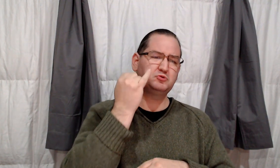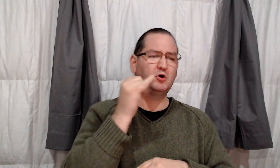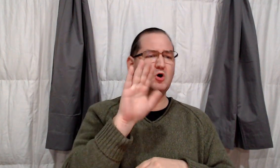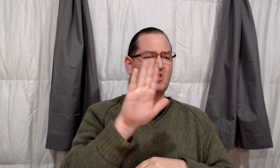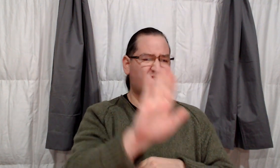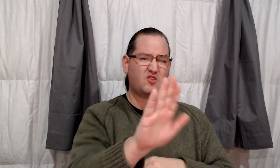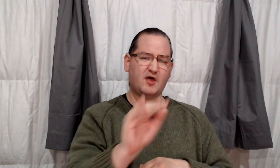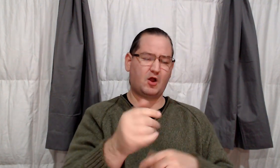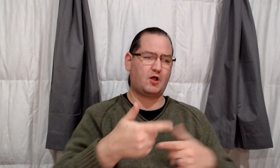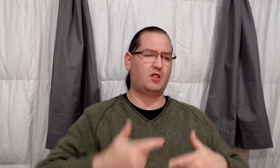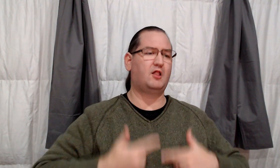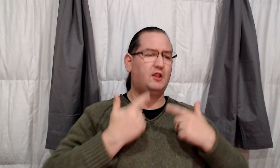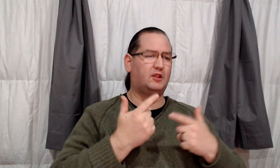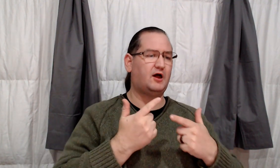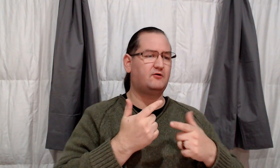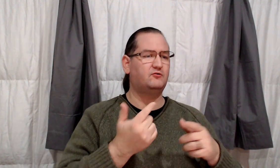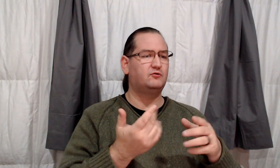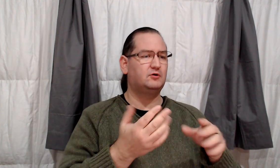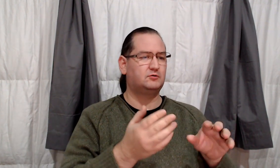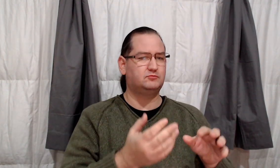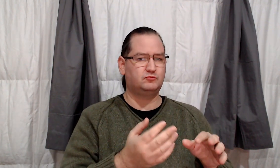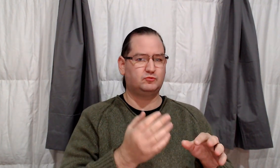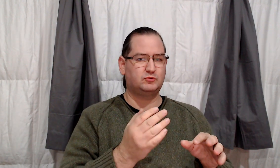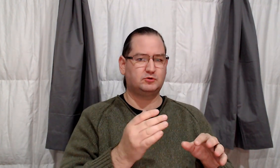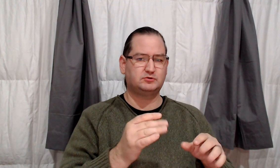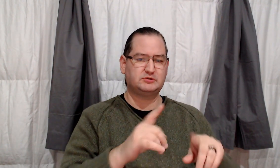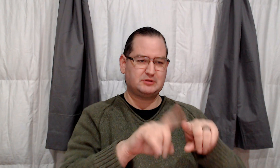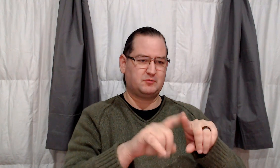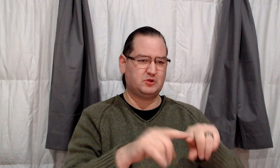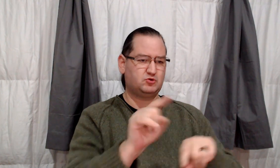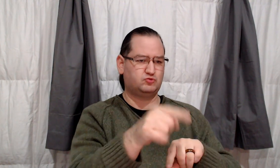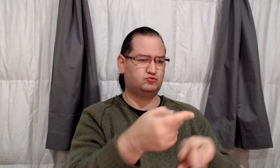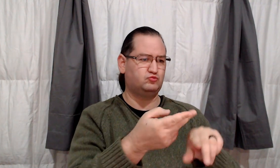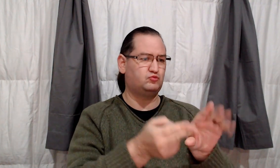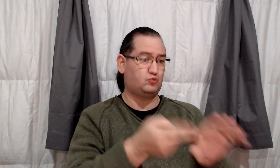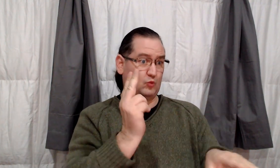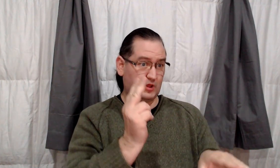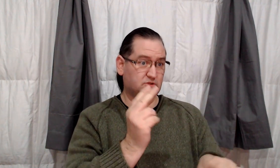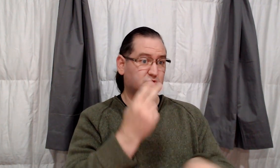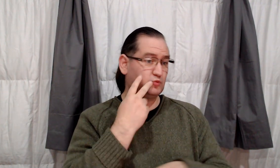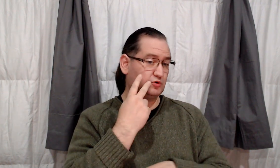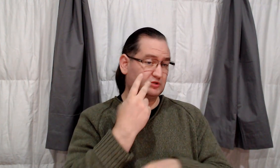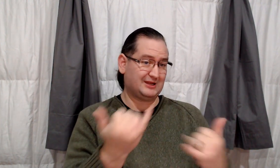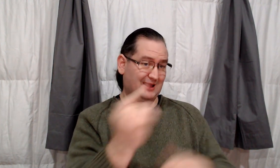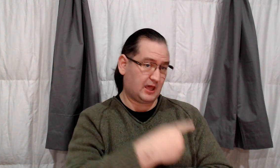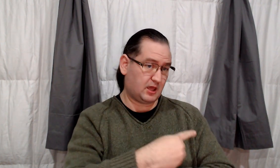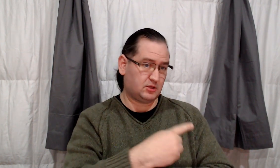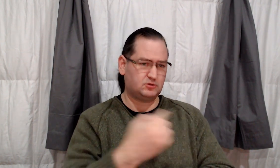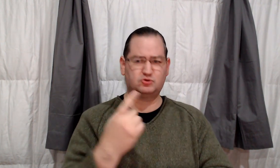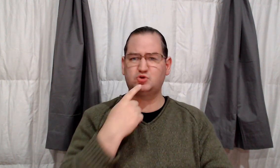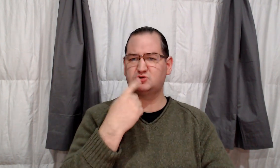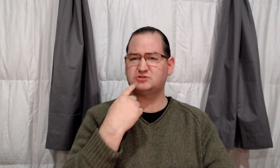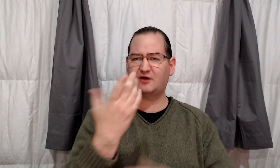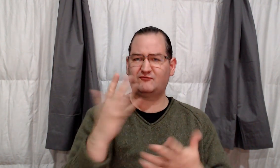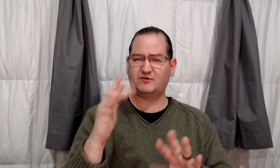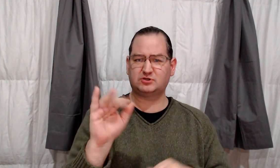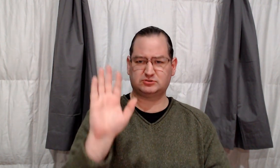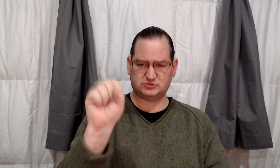yes. So I'd like to remind you, that person you were thinking about, that person you love, their life